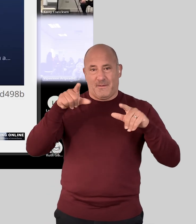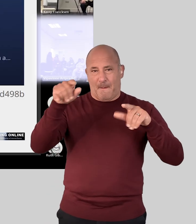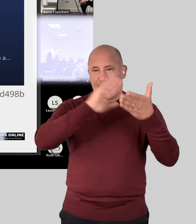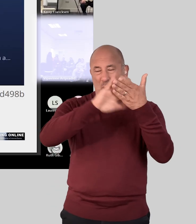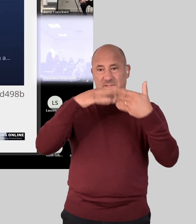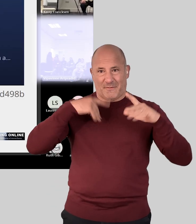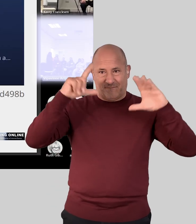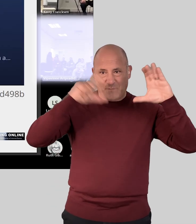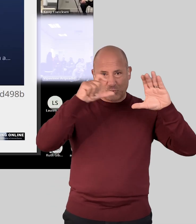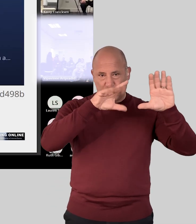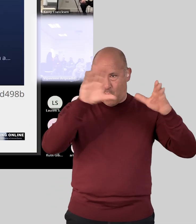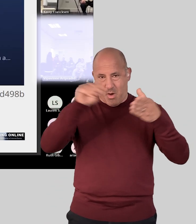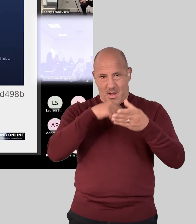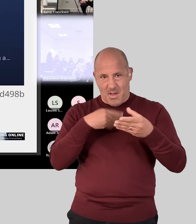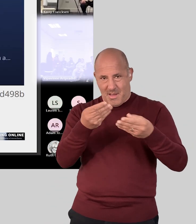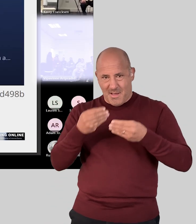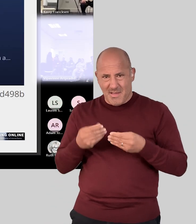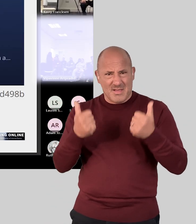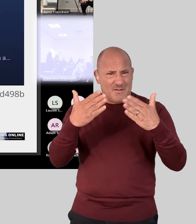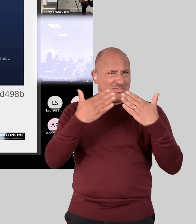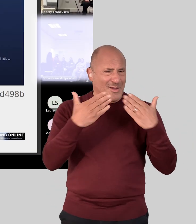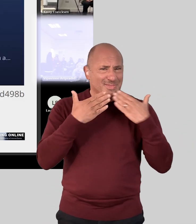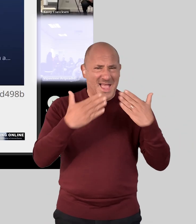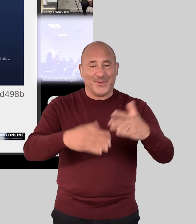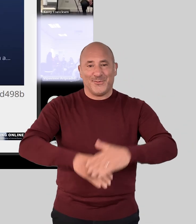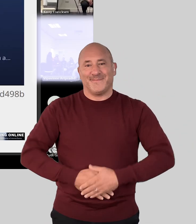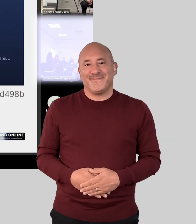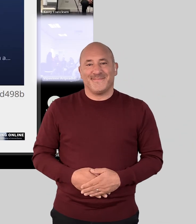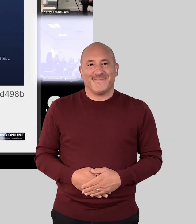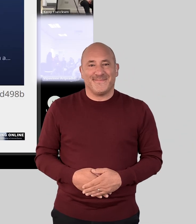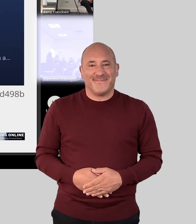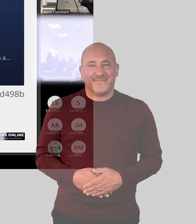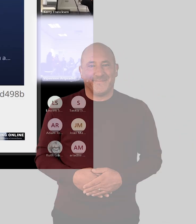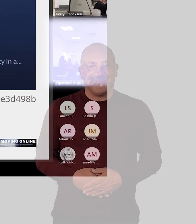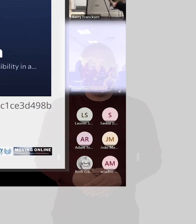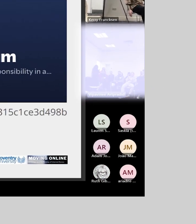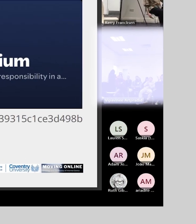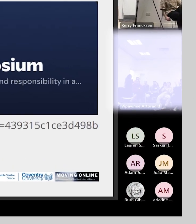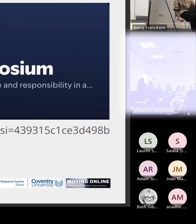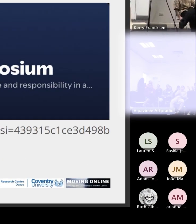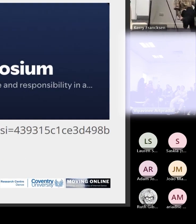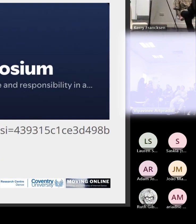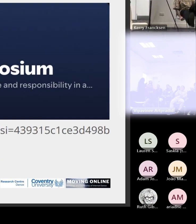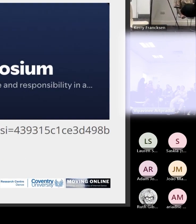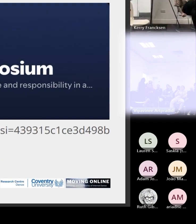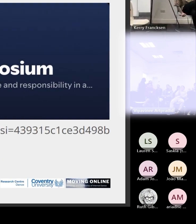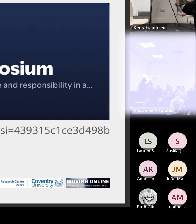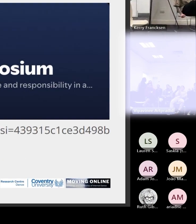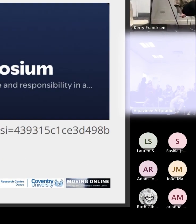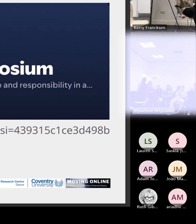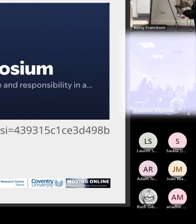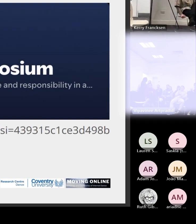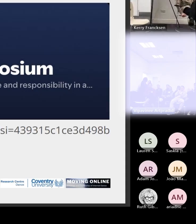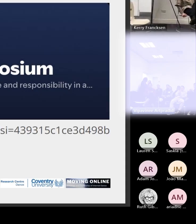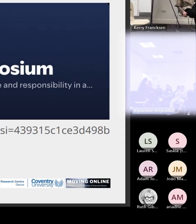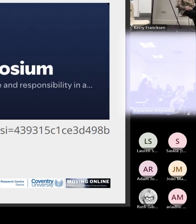of these. Yeah. Great. Thanks very much. Thank you.